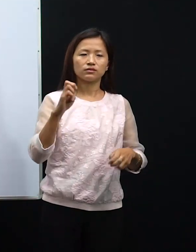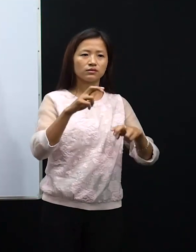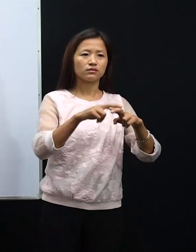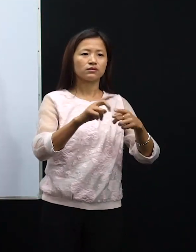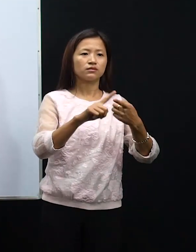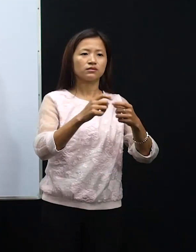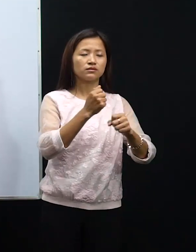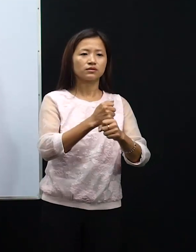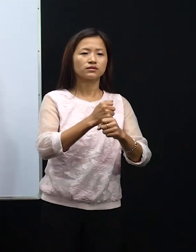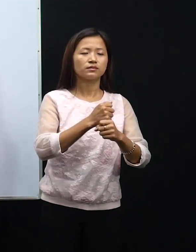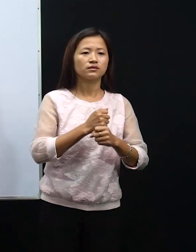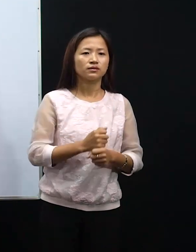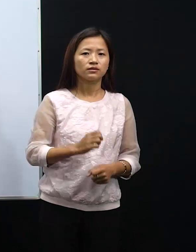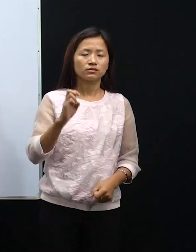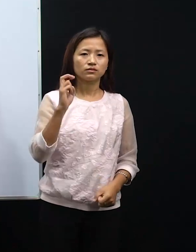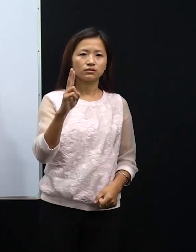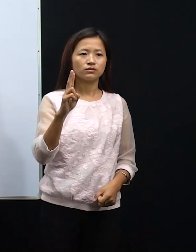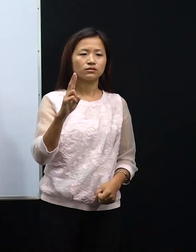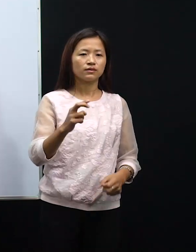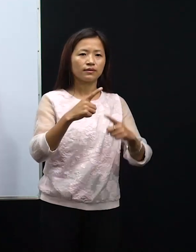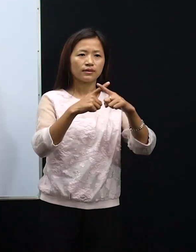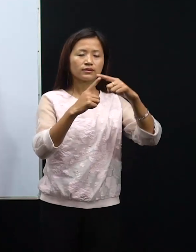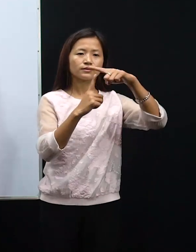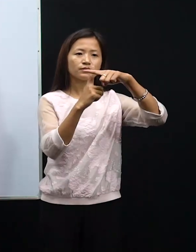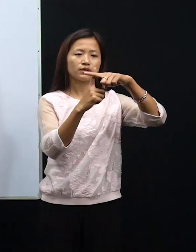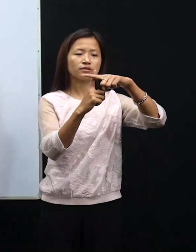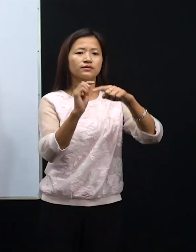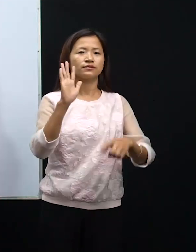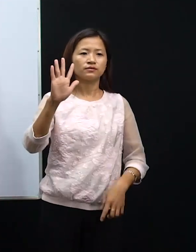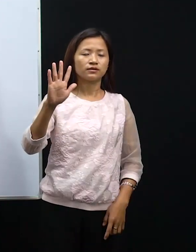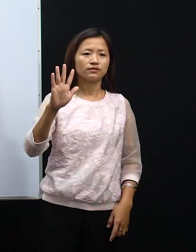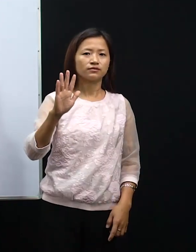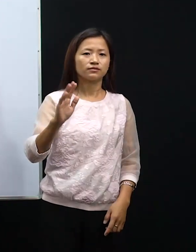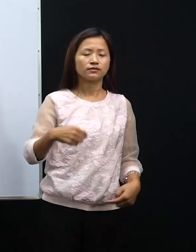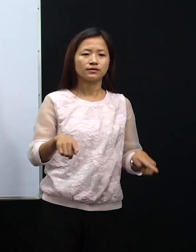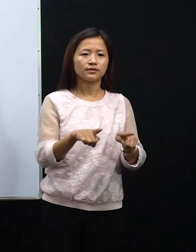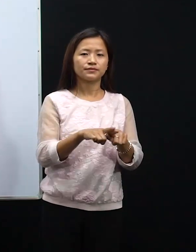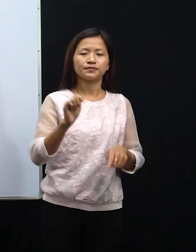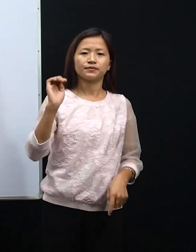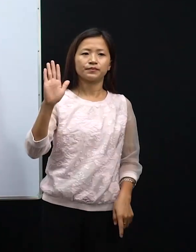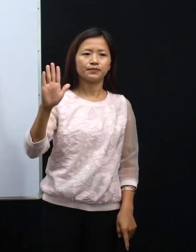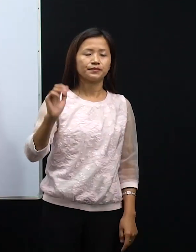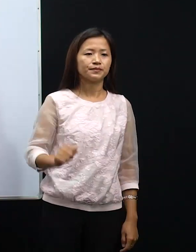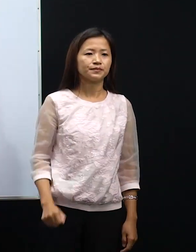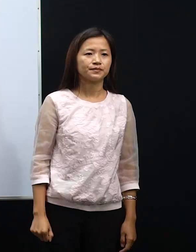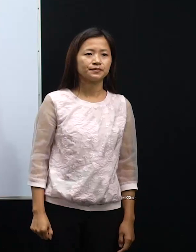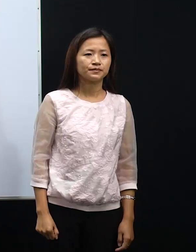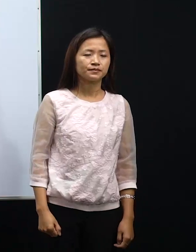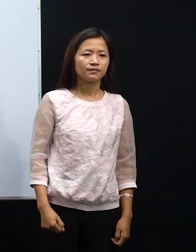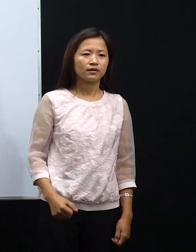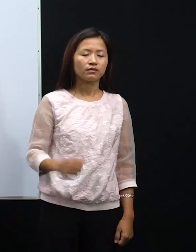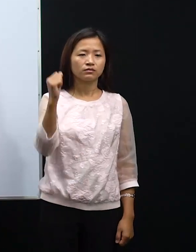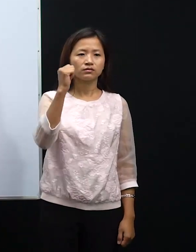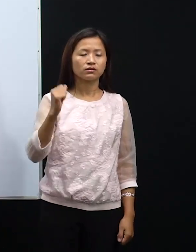2x plus 5, the terms are 2x and 5. Okay,